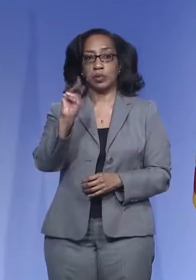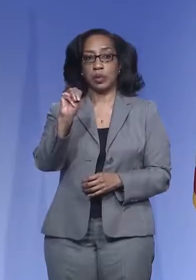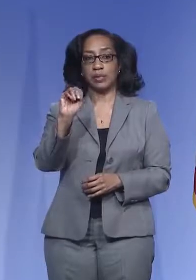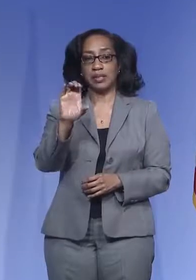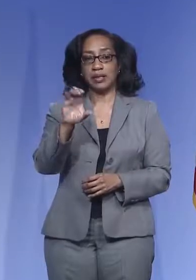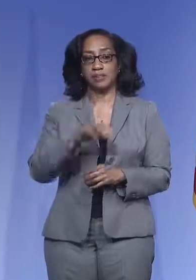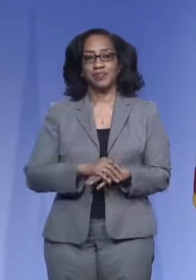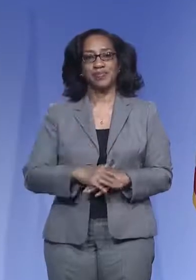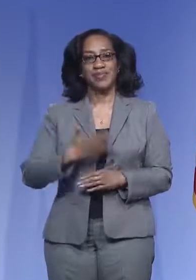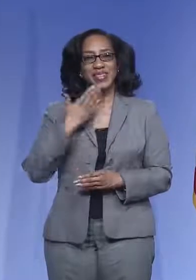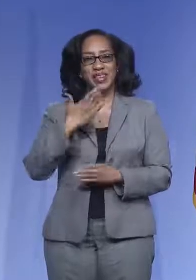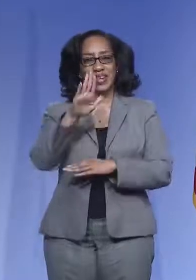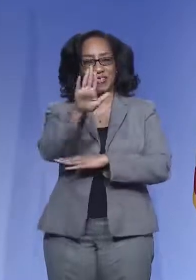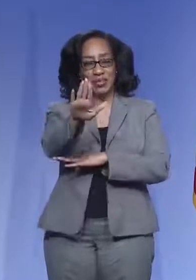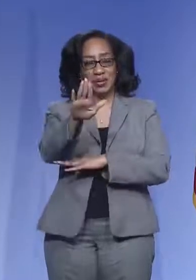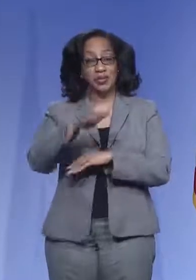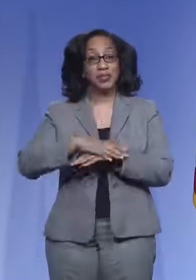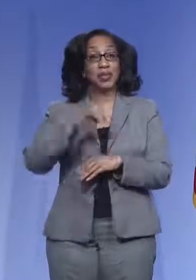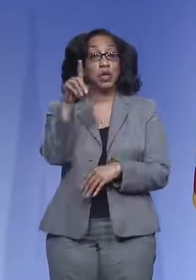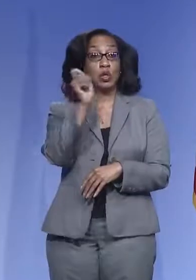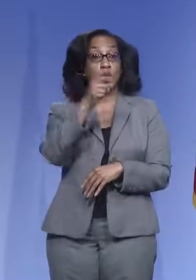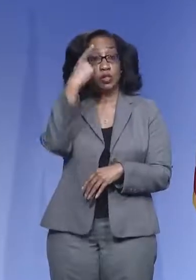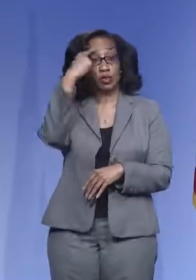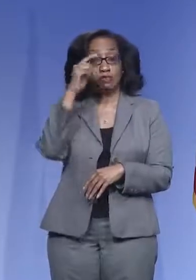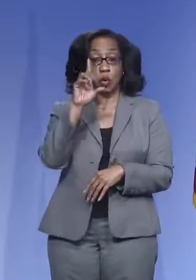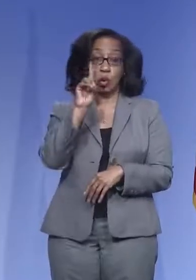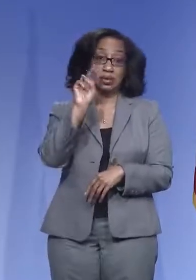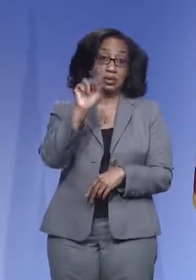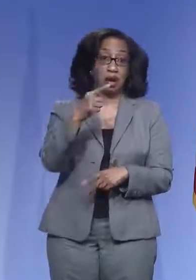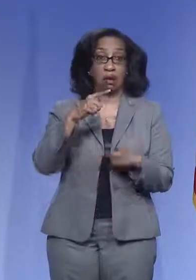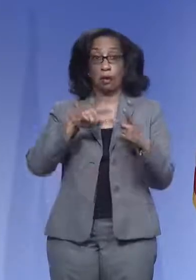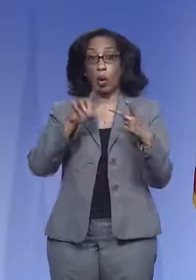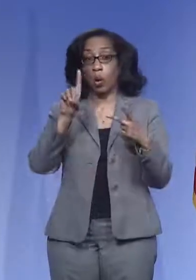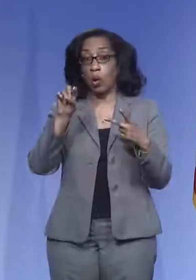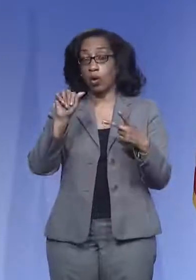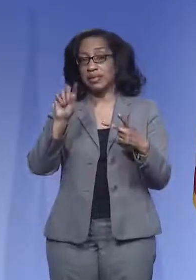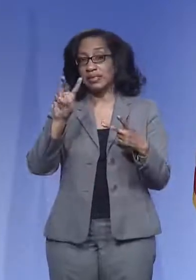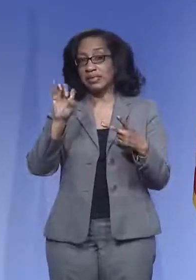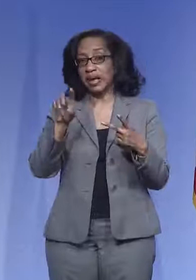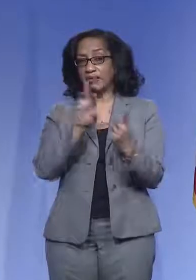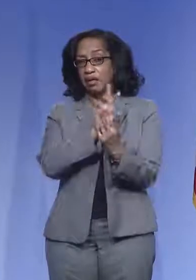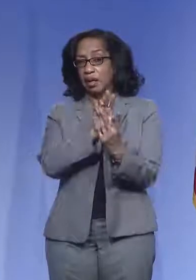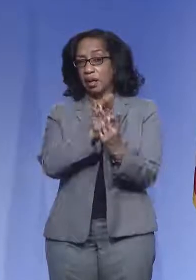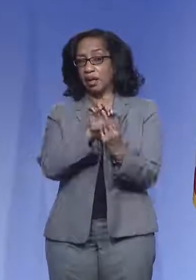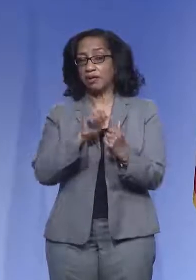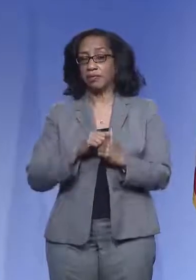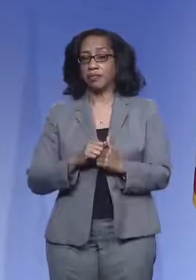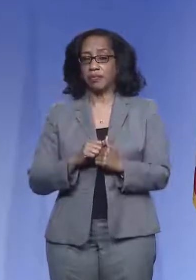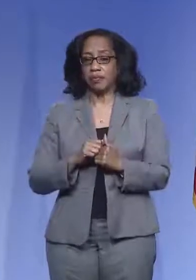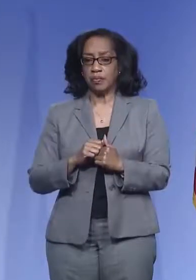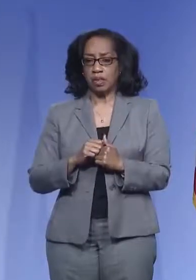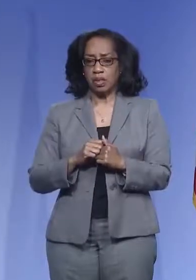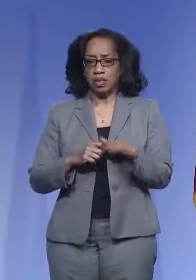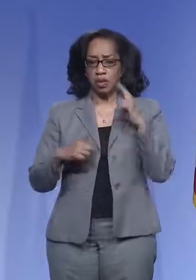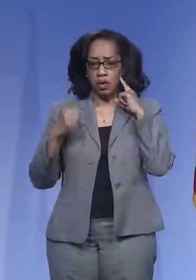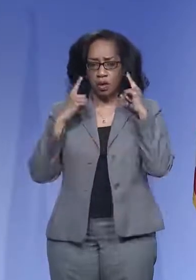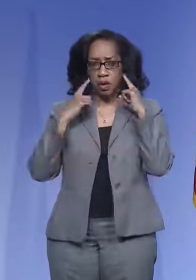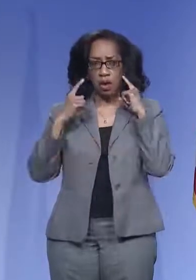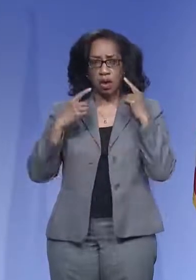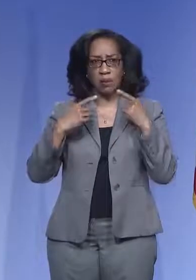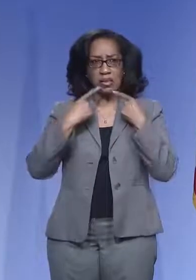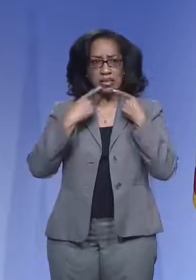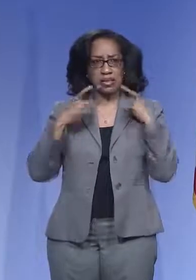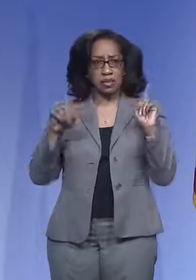Good afternoon. A question for Doug or David. How were you guys aware that this announcement from the governor was going to